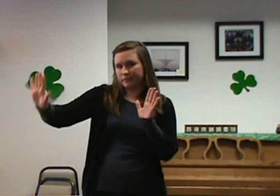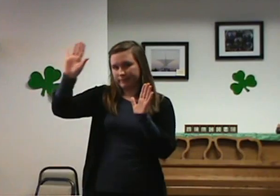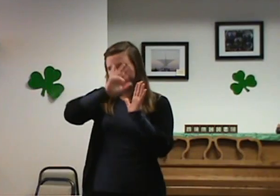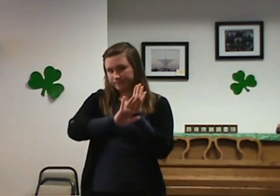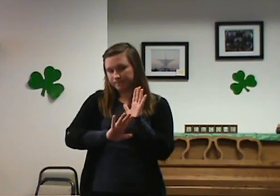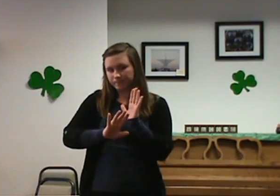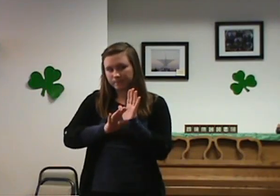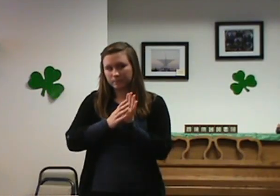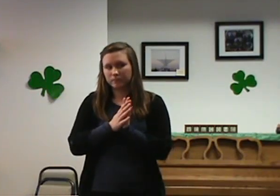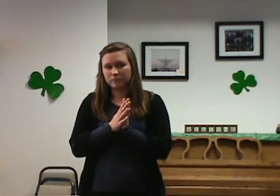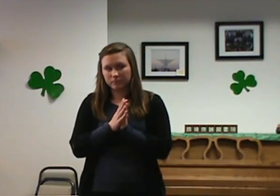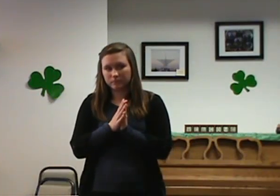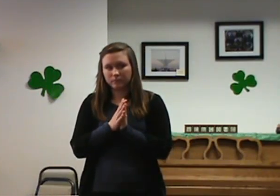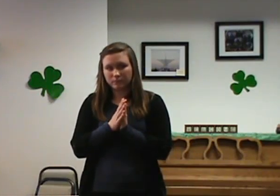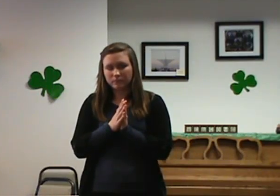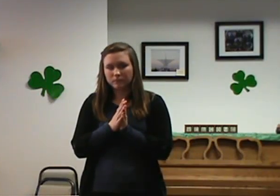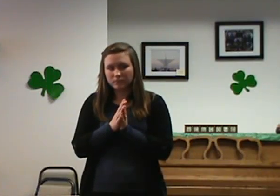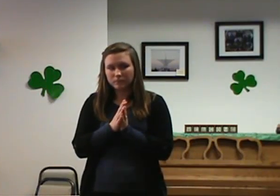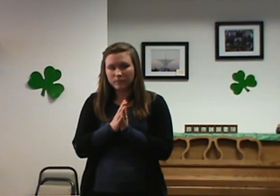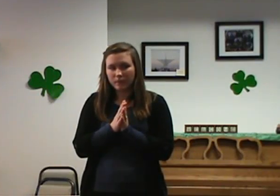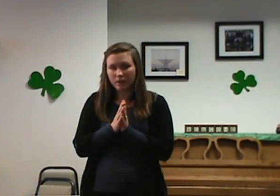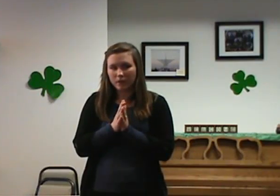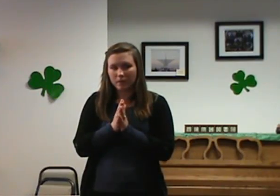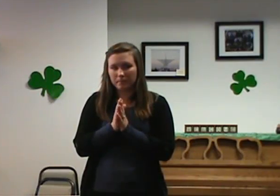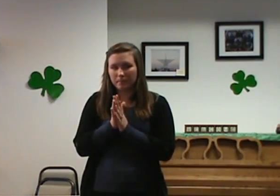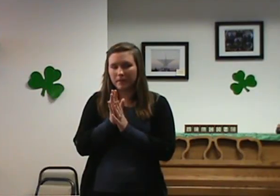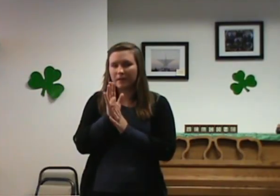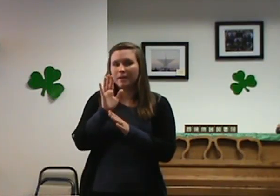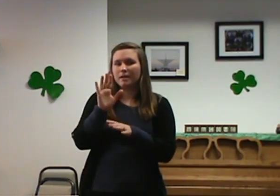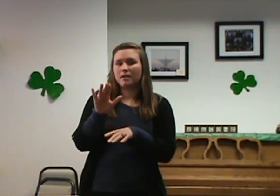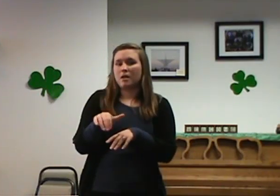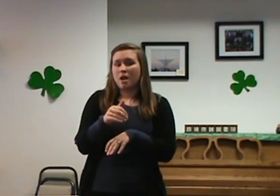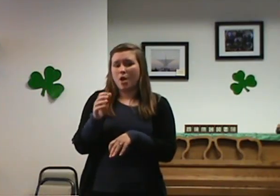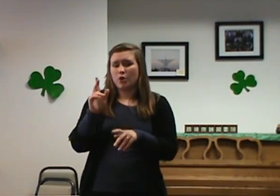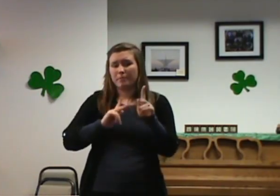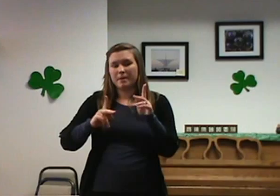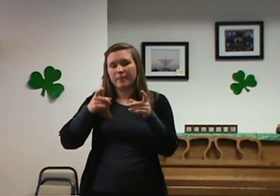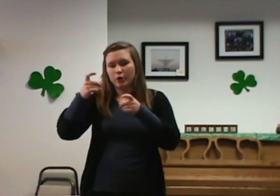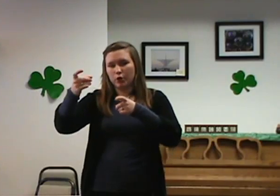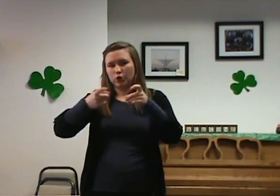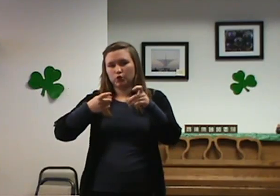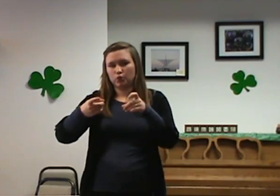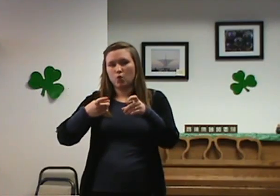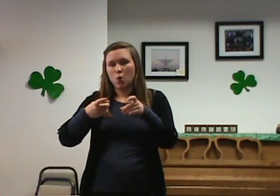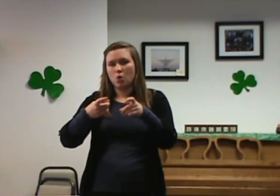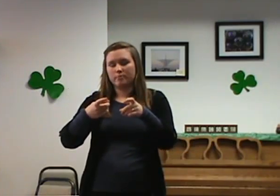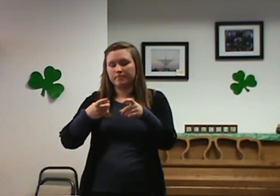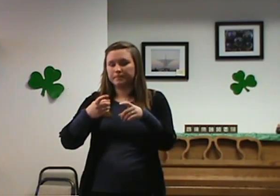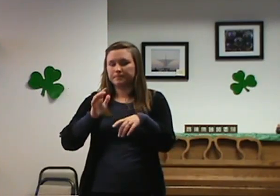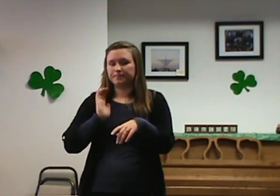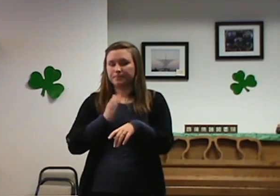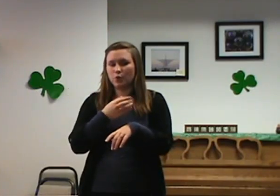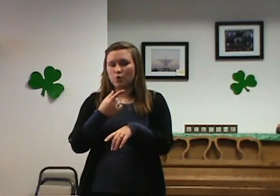the financial people controlling the grant. And this center is